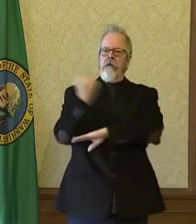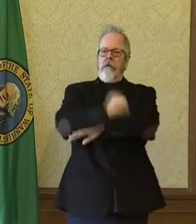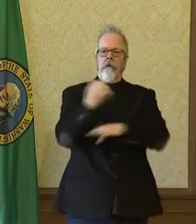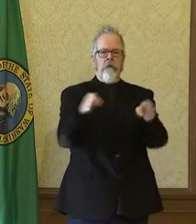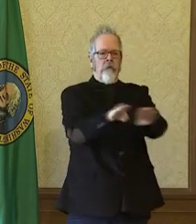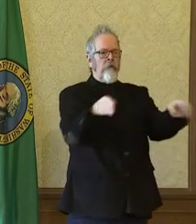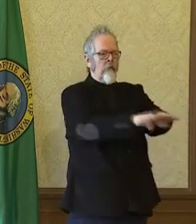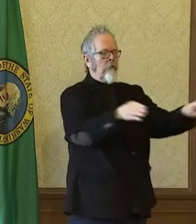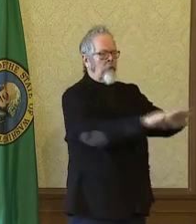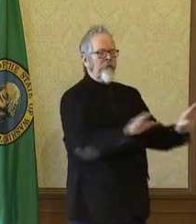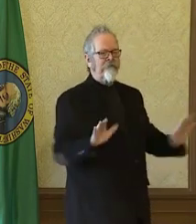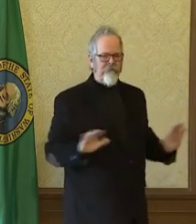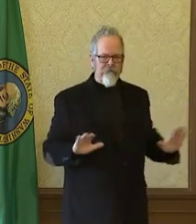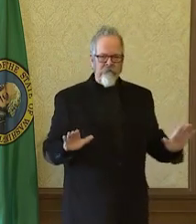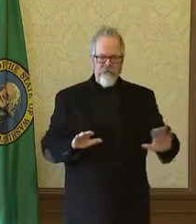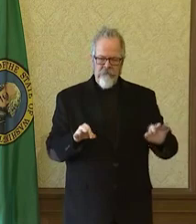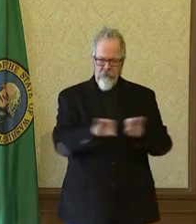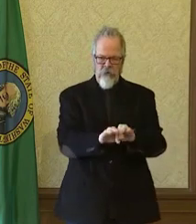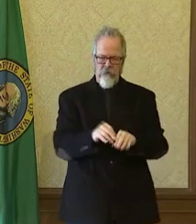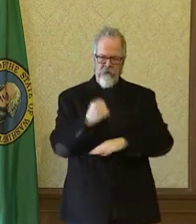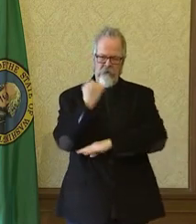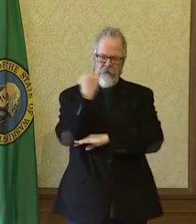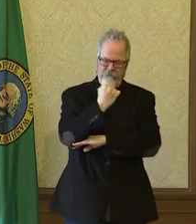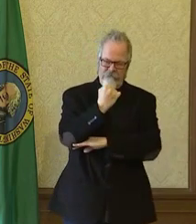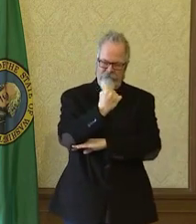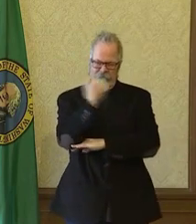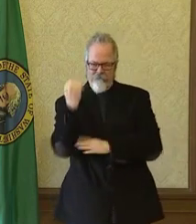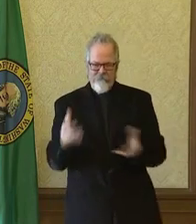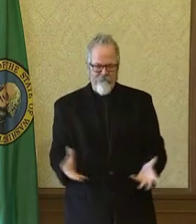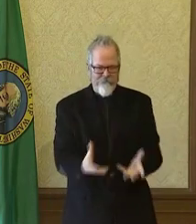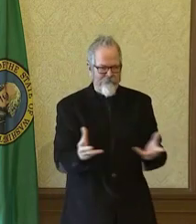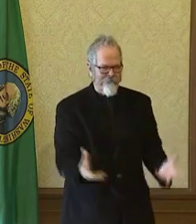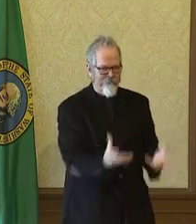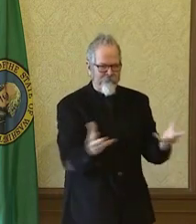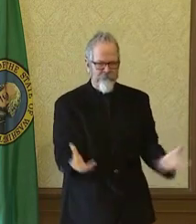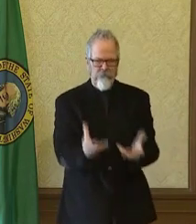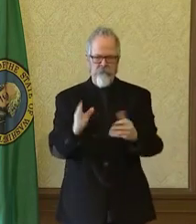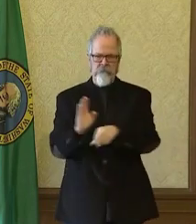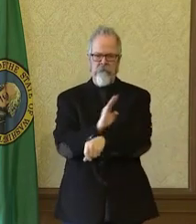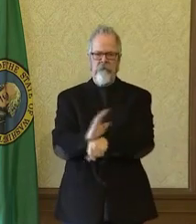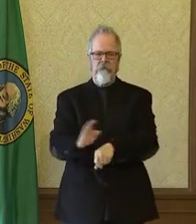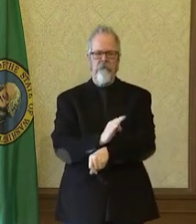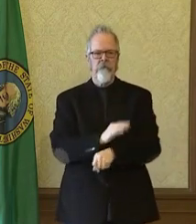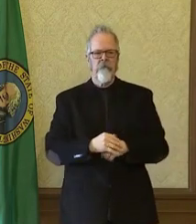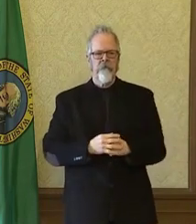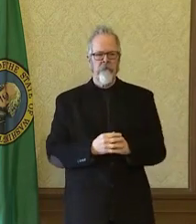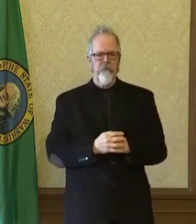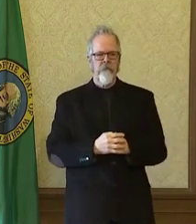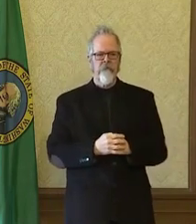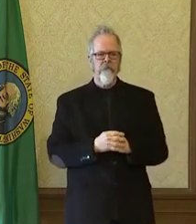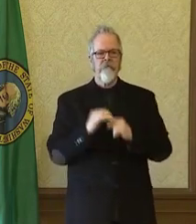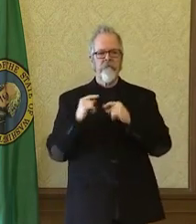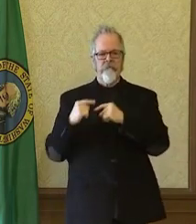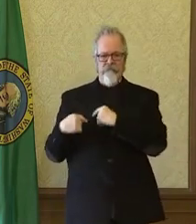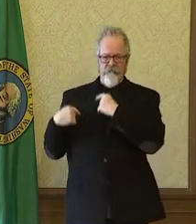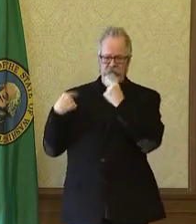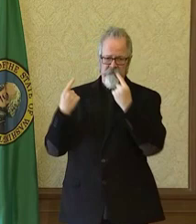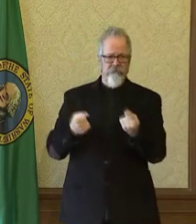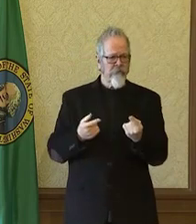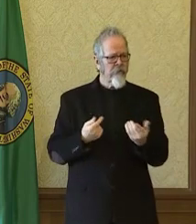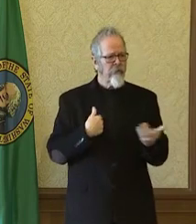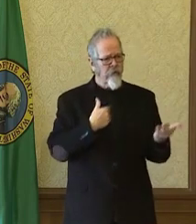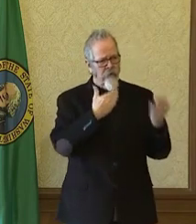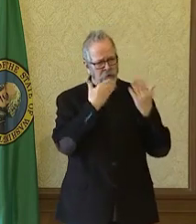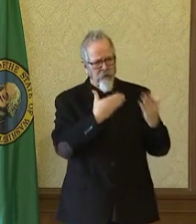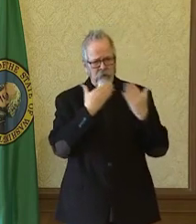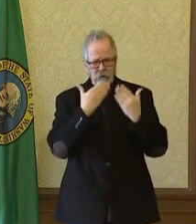exactly that. Over the last couple of weeks, I've really been inspired by the leadership that many people have shown for those who are